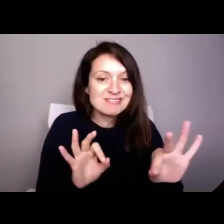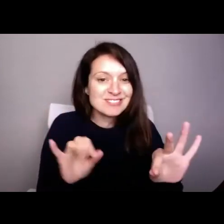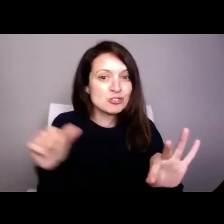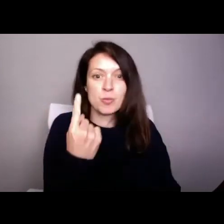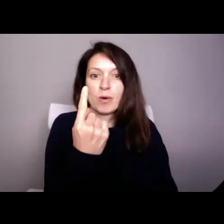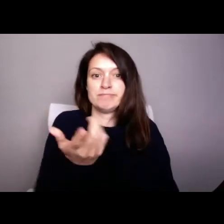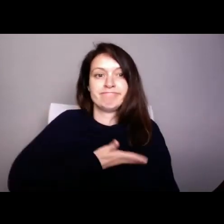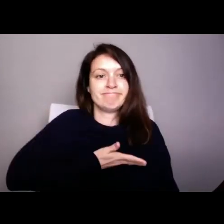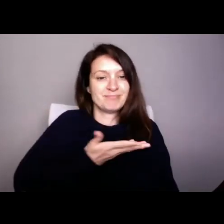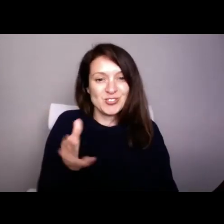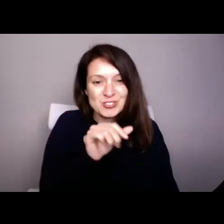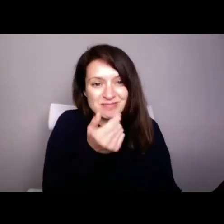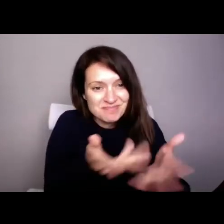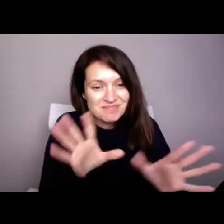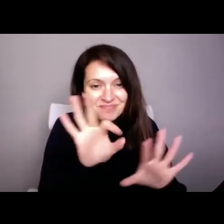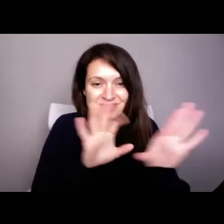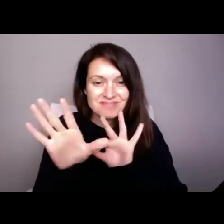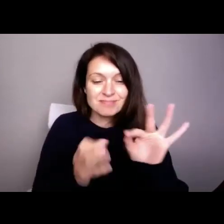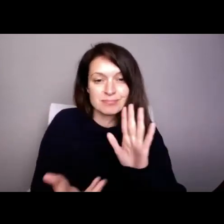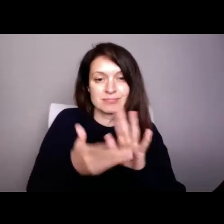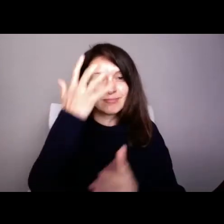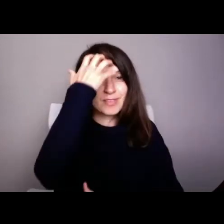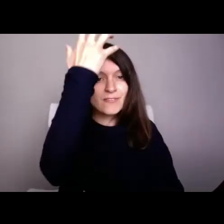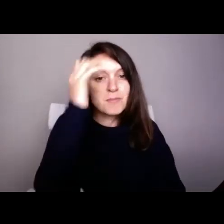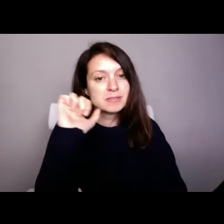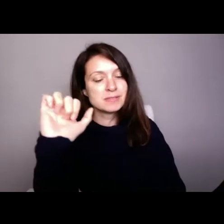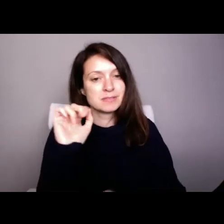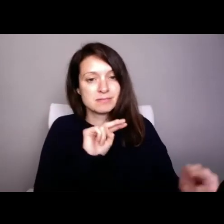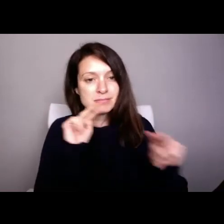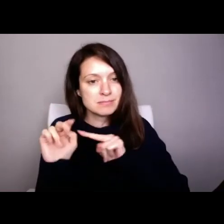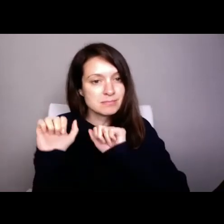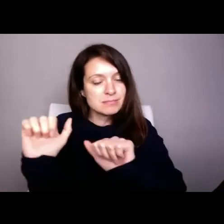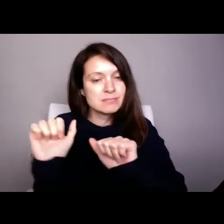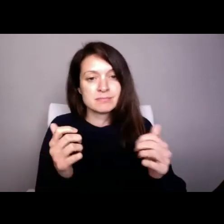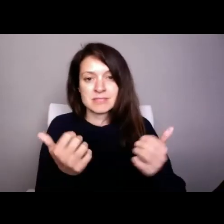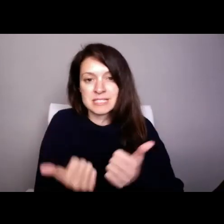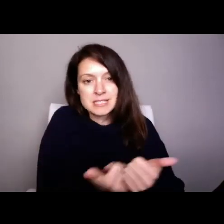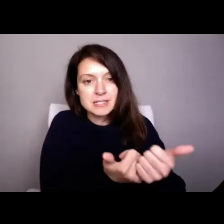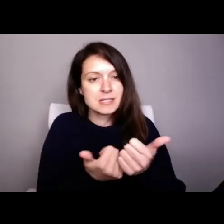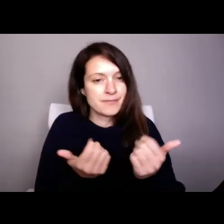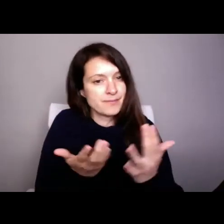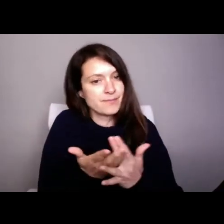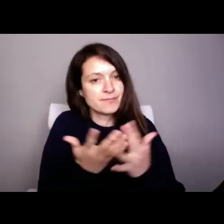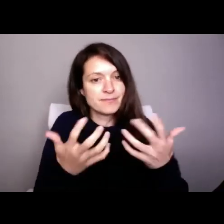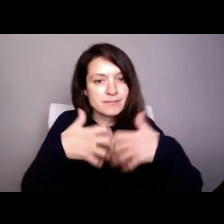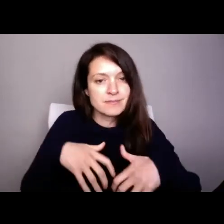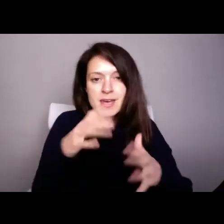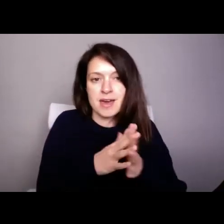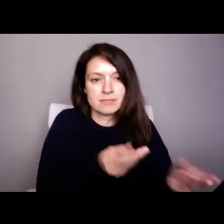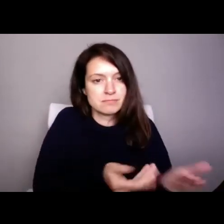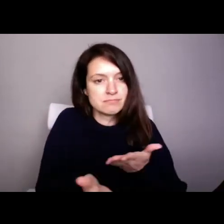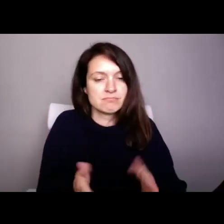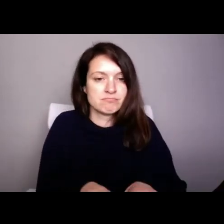And also from a governmental perspective, to look at how assistive technology can be adequately provided